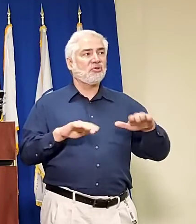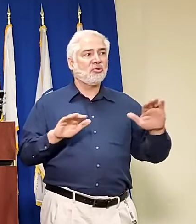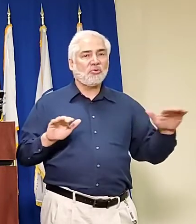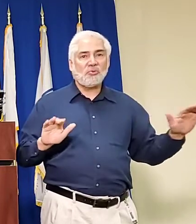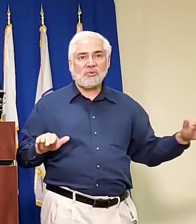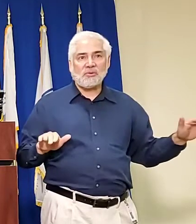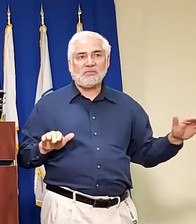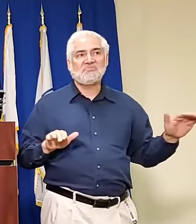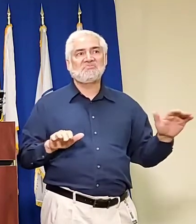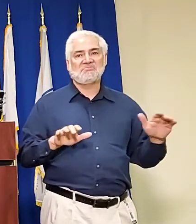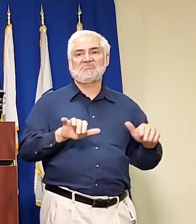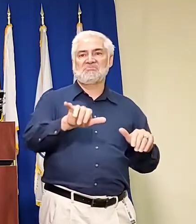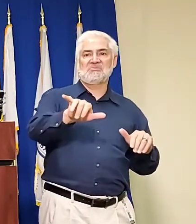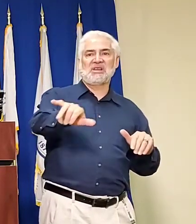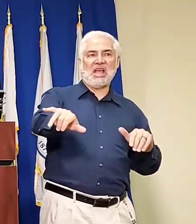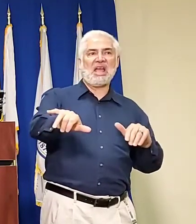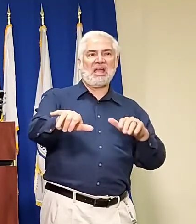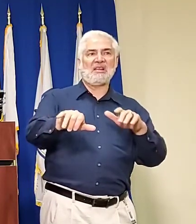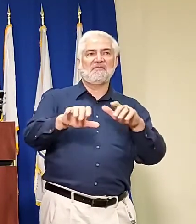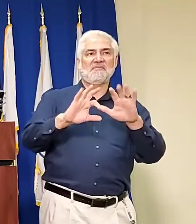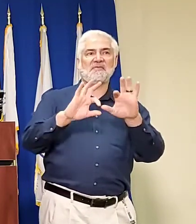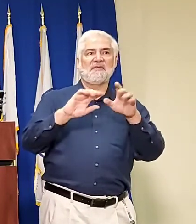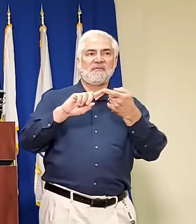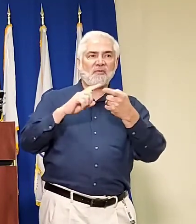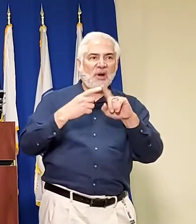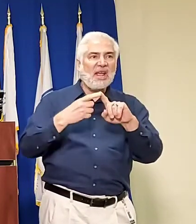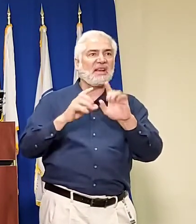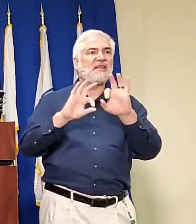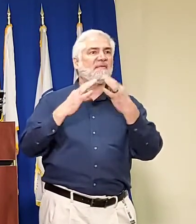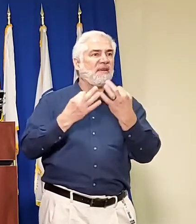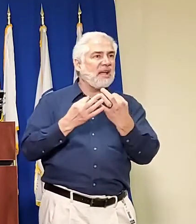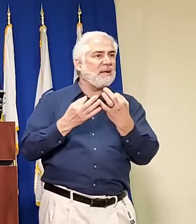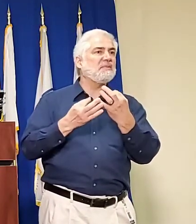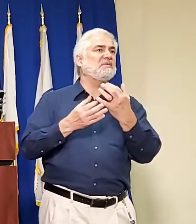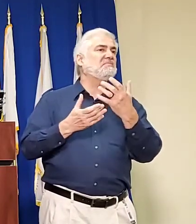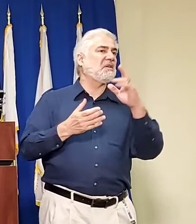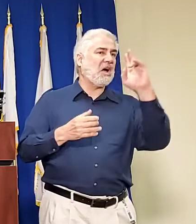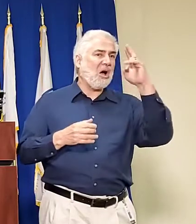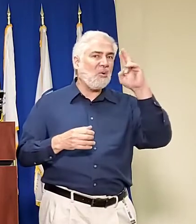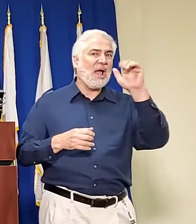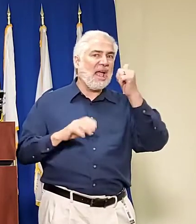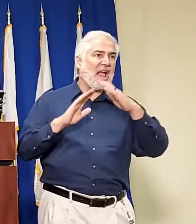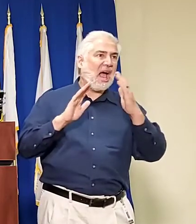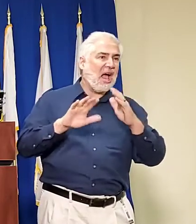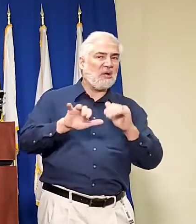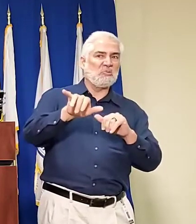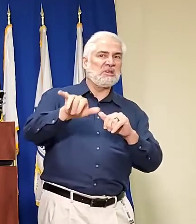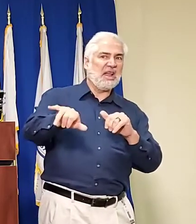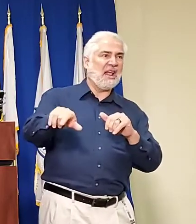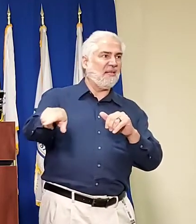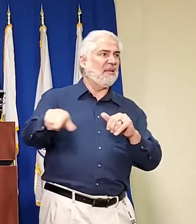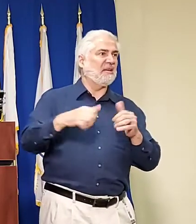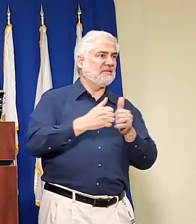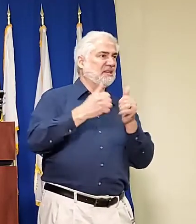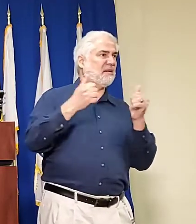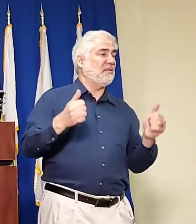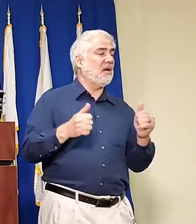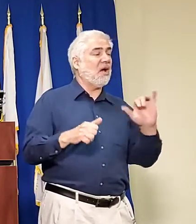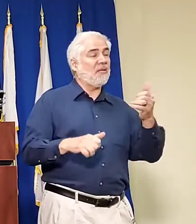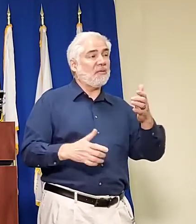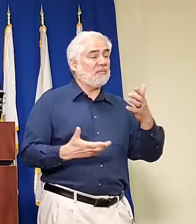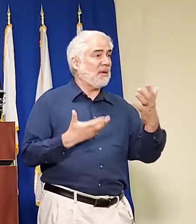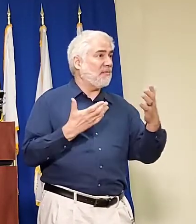or others stay somewhere else, that's an option. And so the other parent should